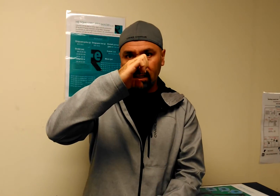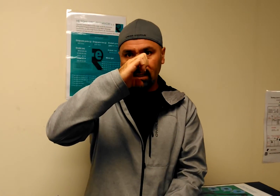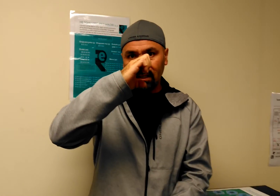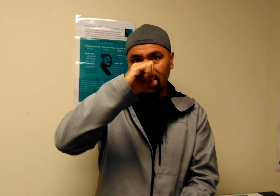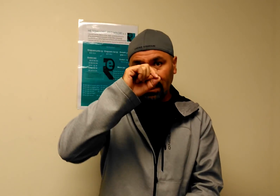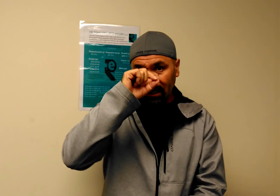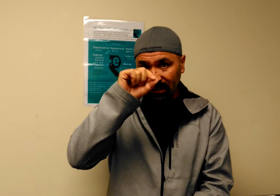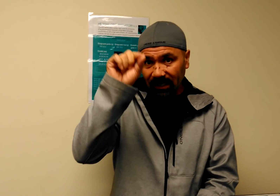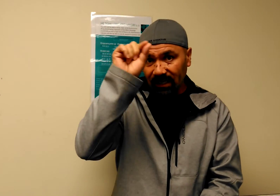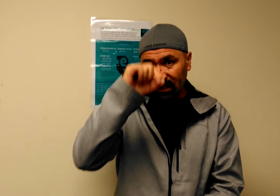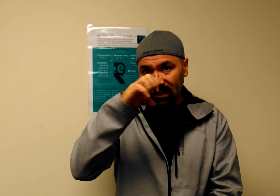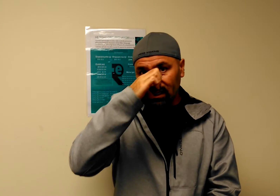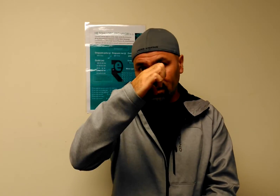lowercase letter E.